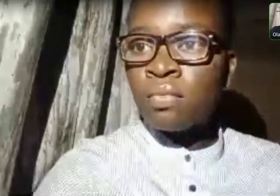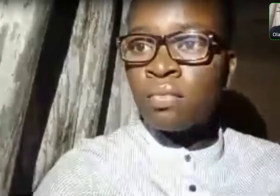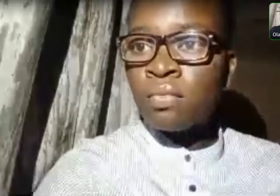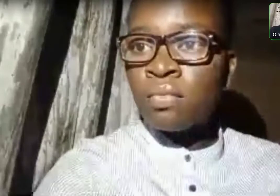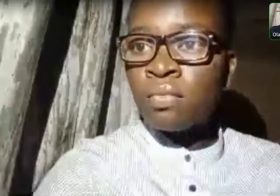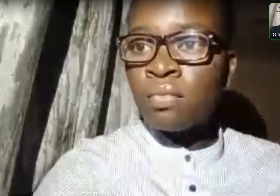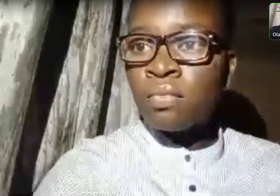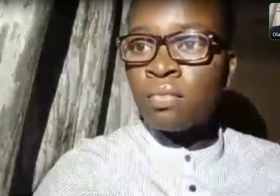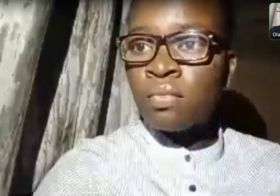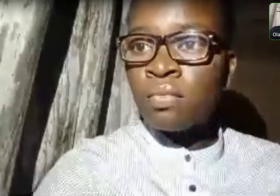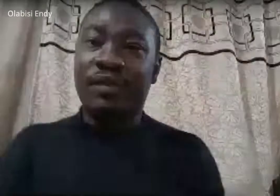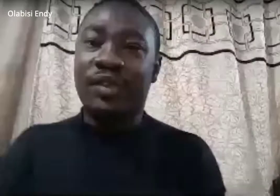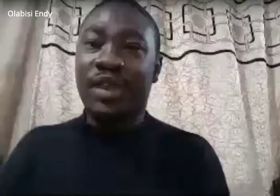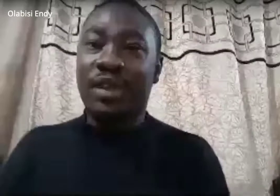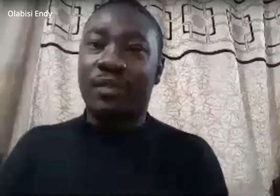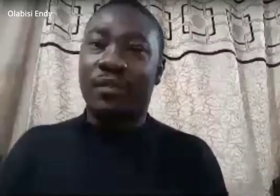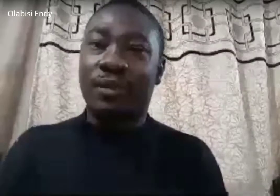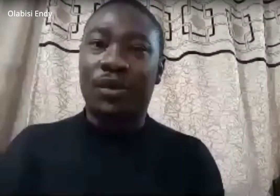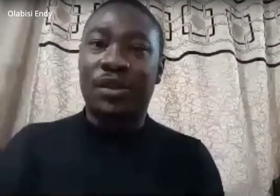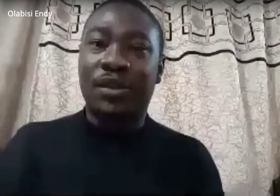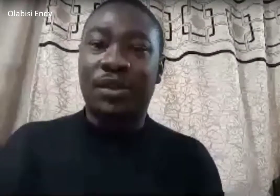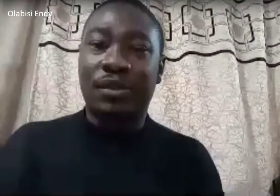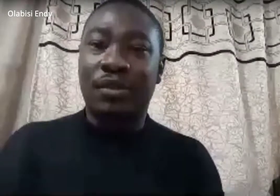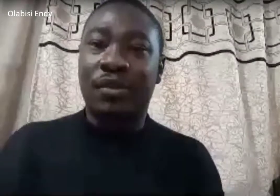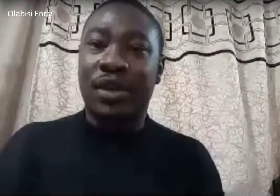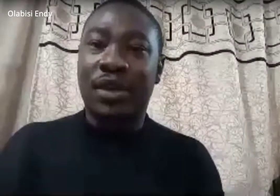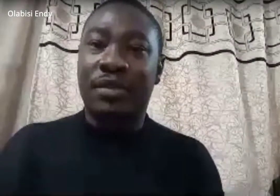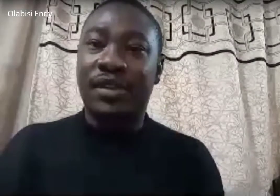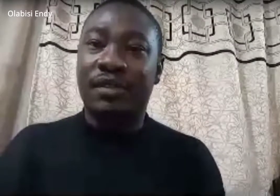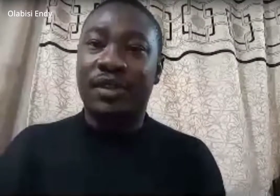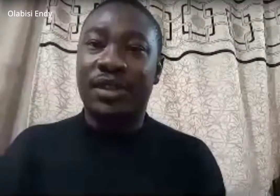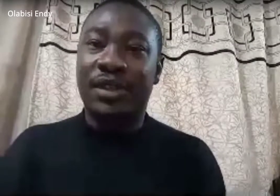17 for us. Oluwakemi, 17.